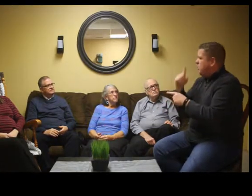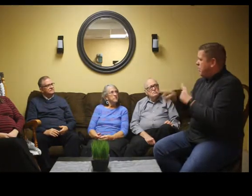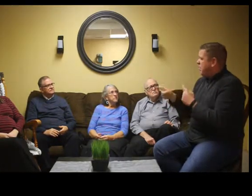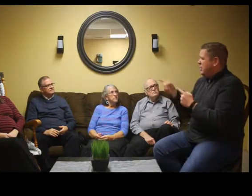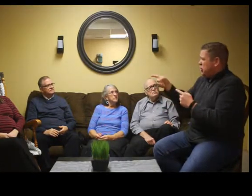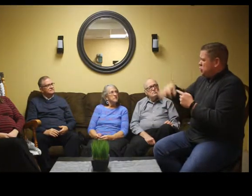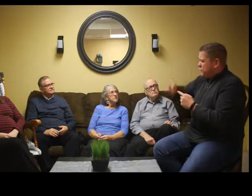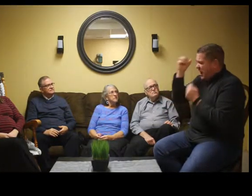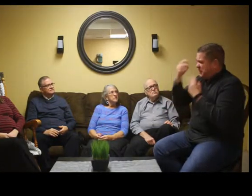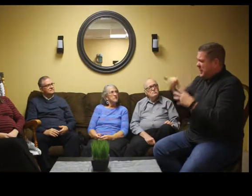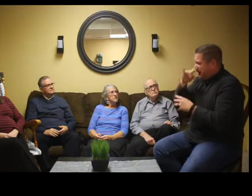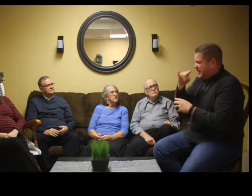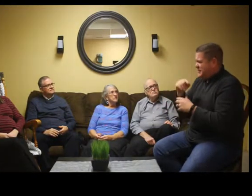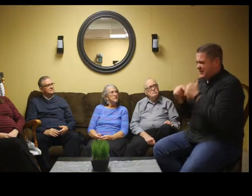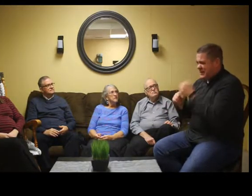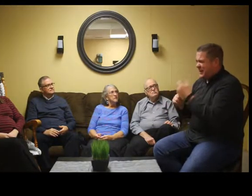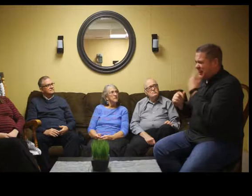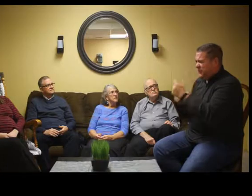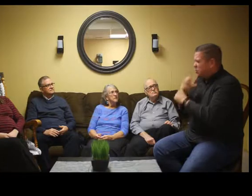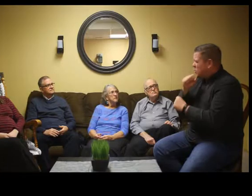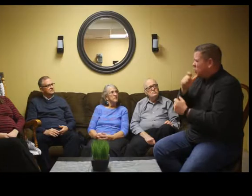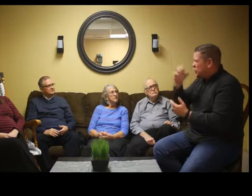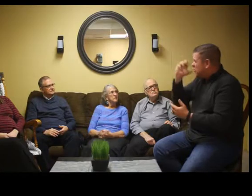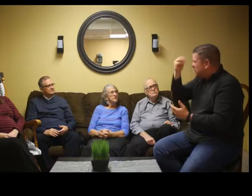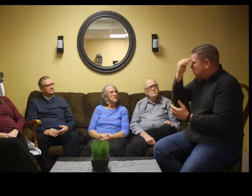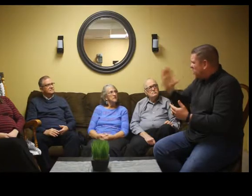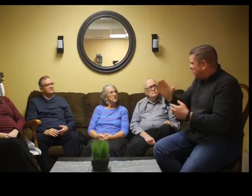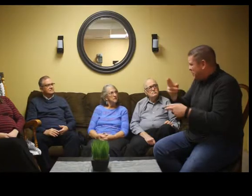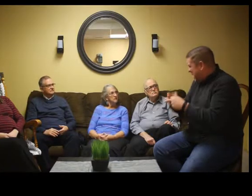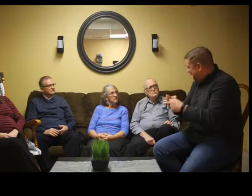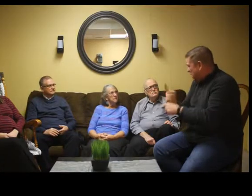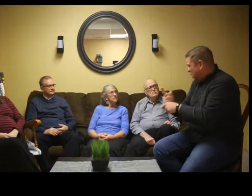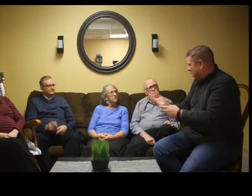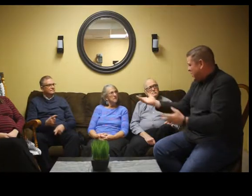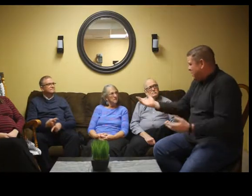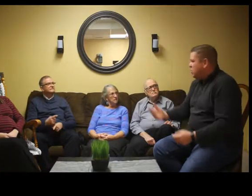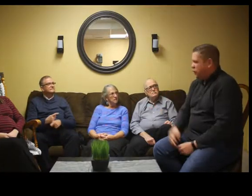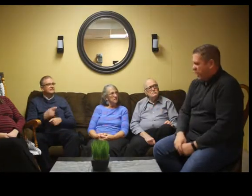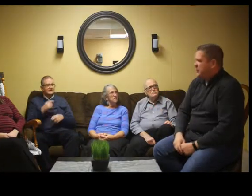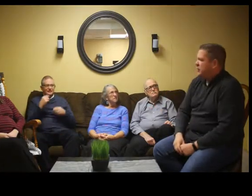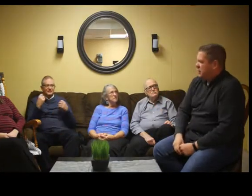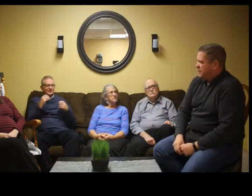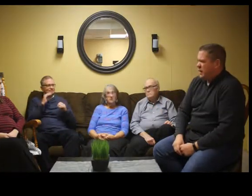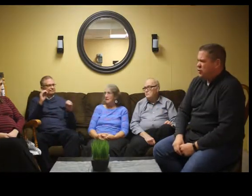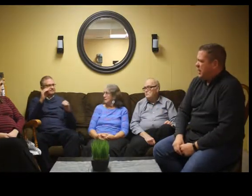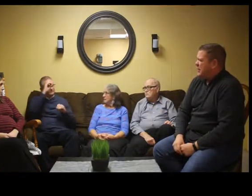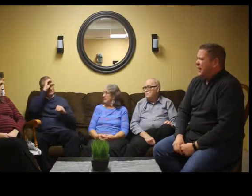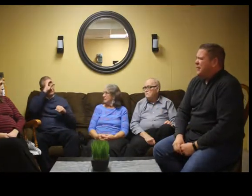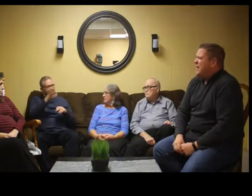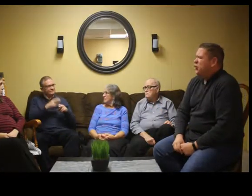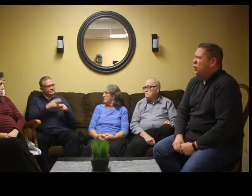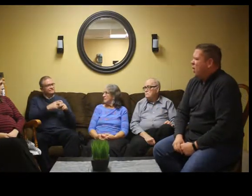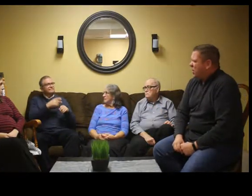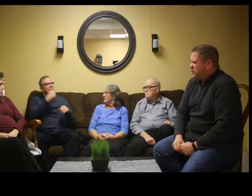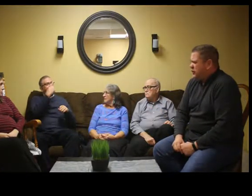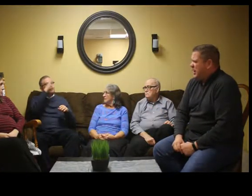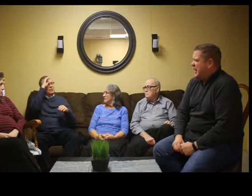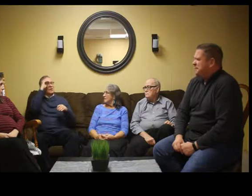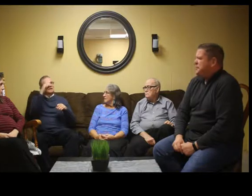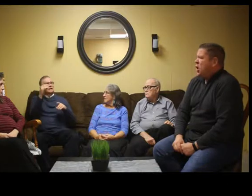but you find many kids 10, 11 years old who don't even know their name, right? Correct. That's correct. They have no knowledge of their name.